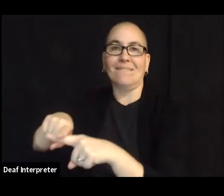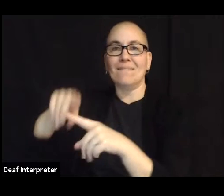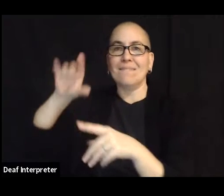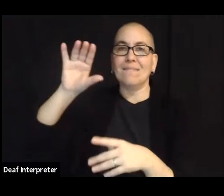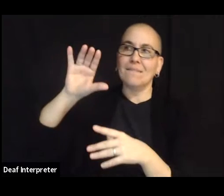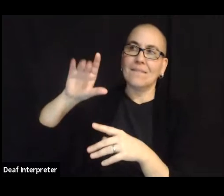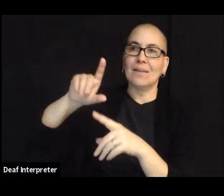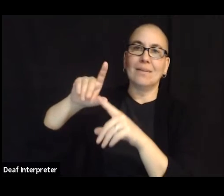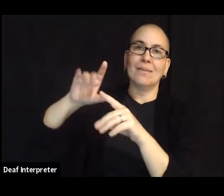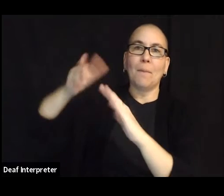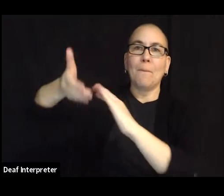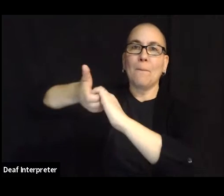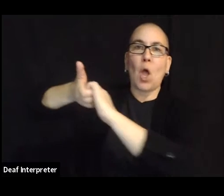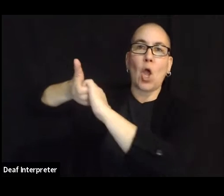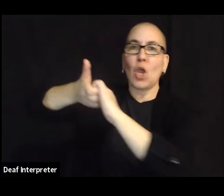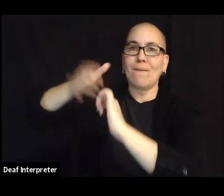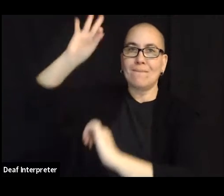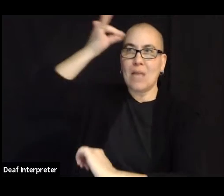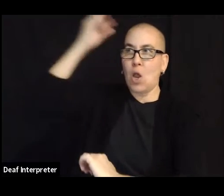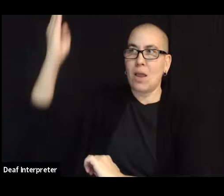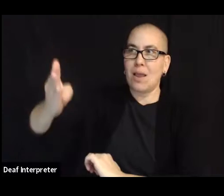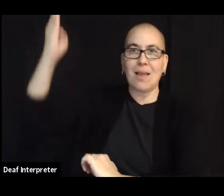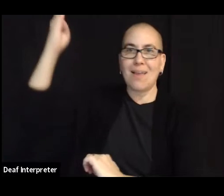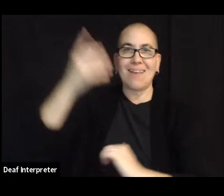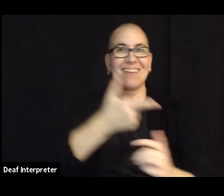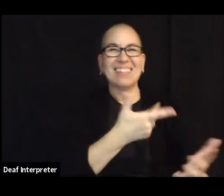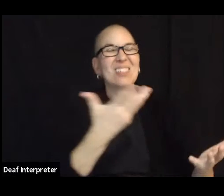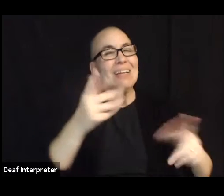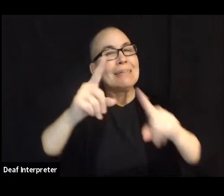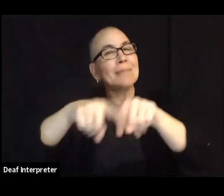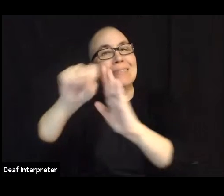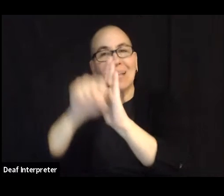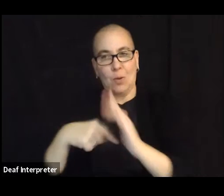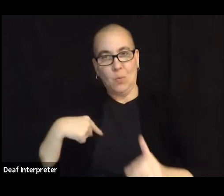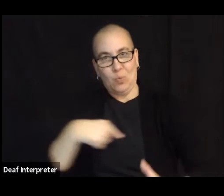who and how the vaccines are being provided to the elder population.